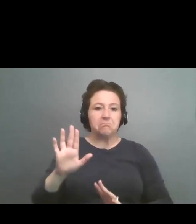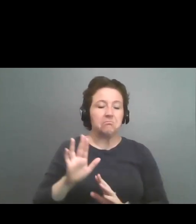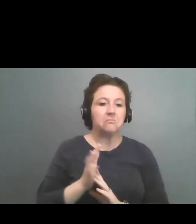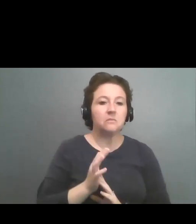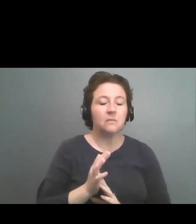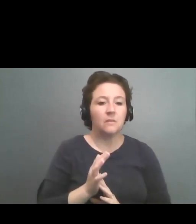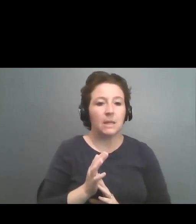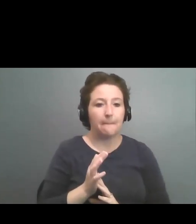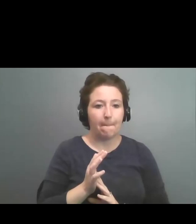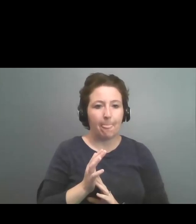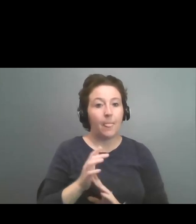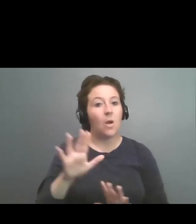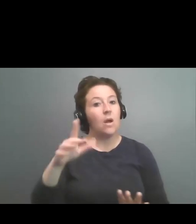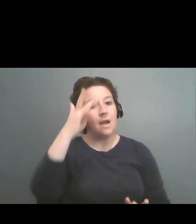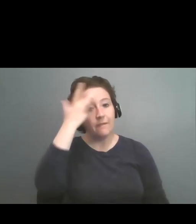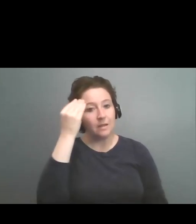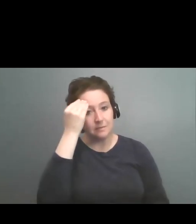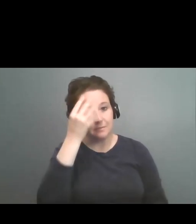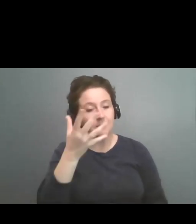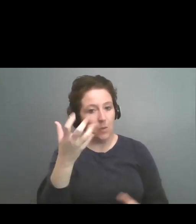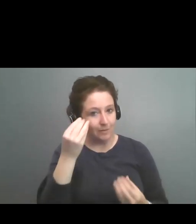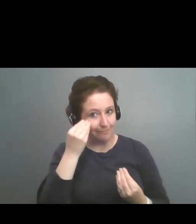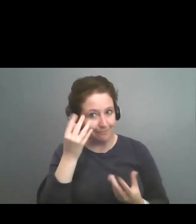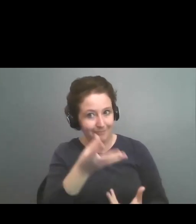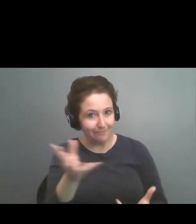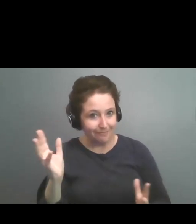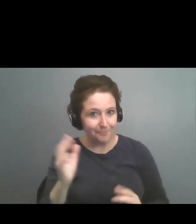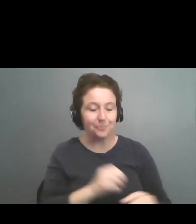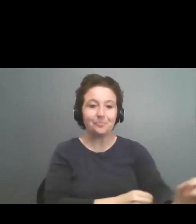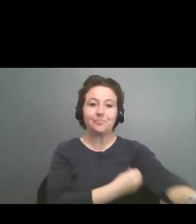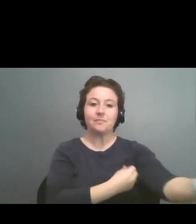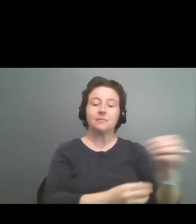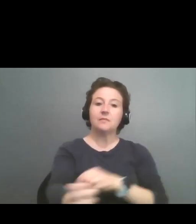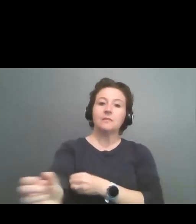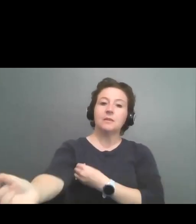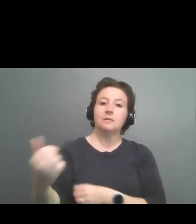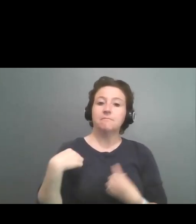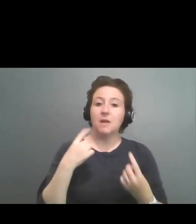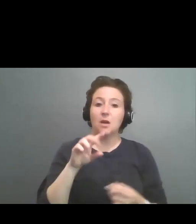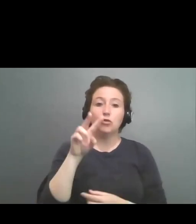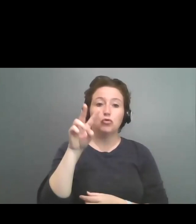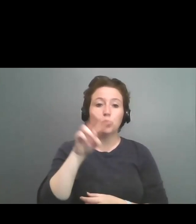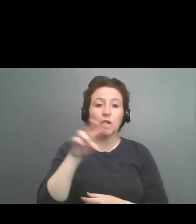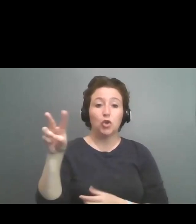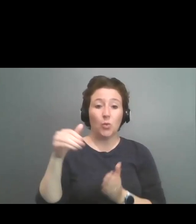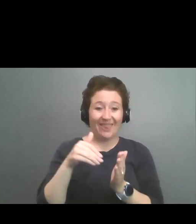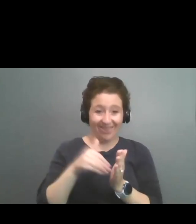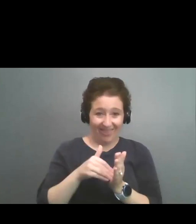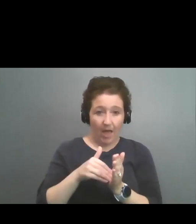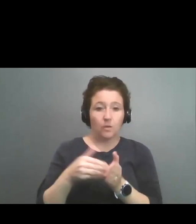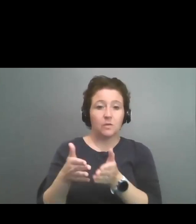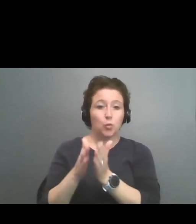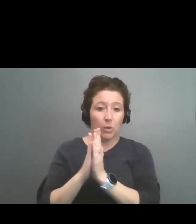Also, I failed to mention, and I'd love to share this if I could, we've had 22,000 requests to